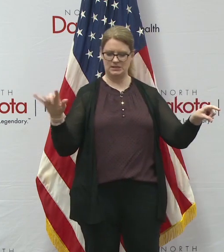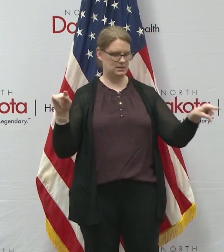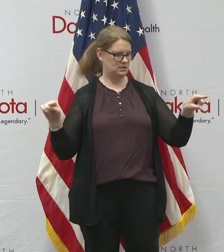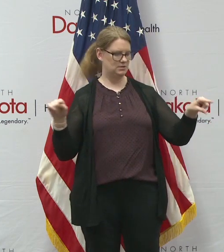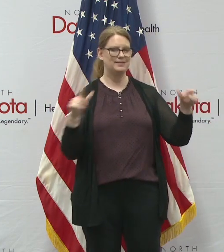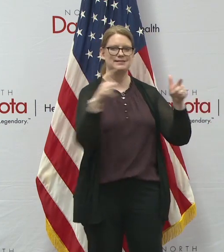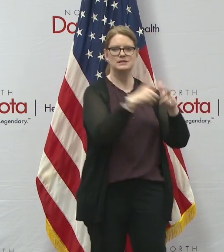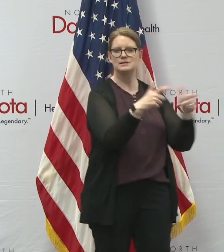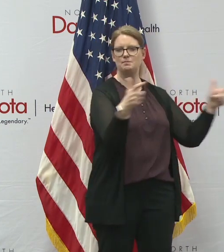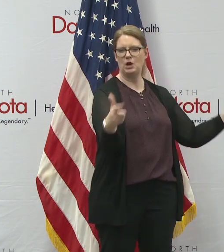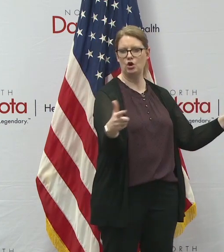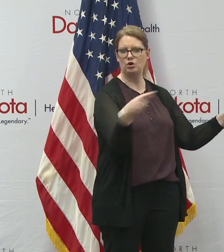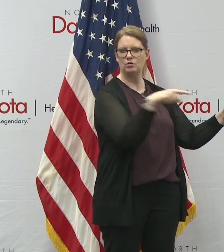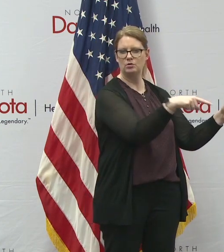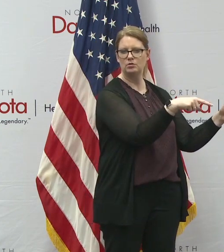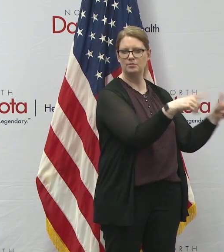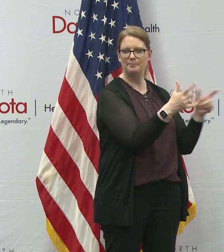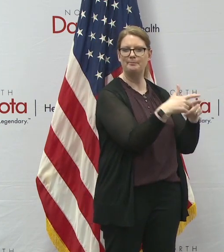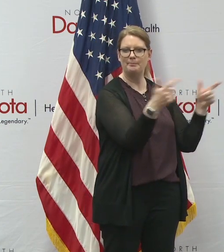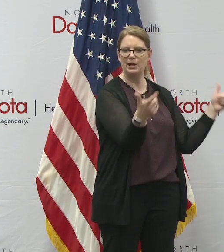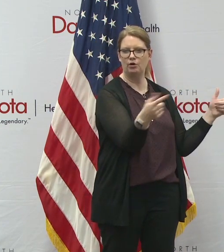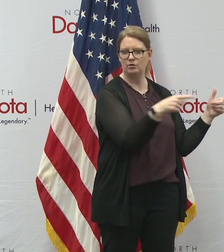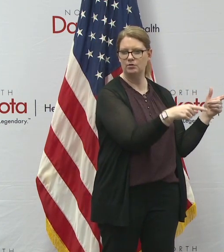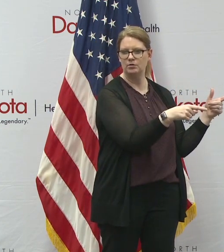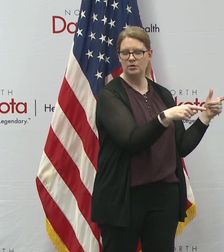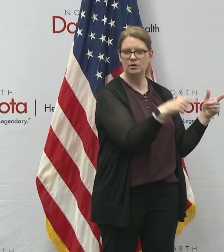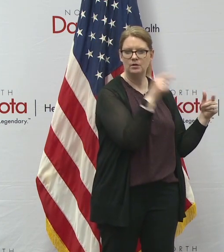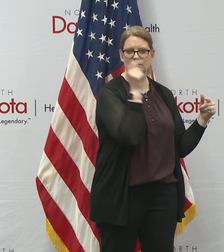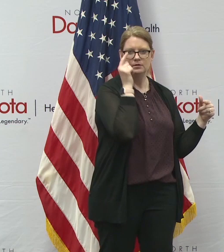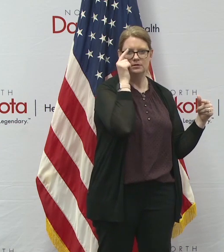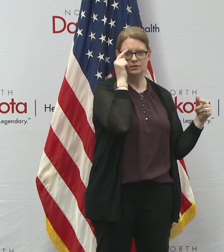Tier 3 locations, they want to